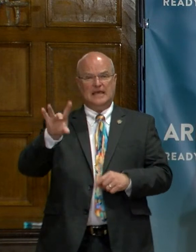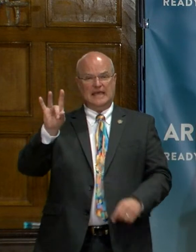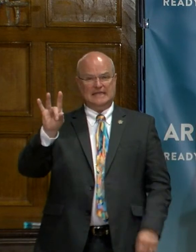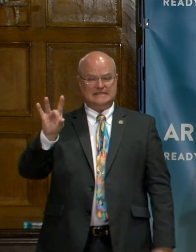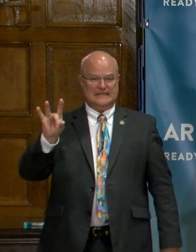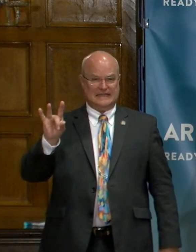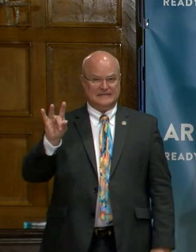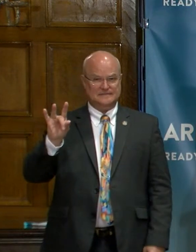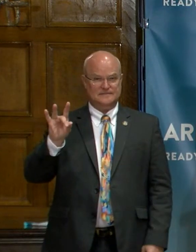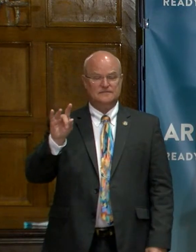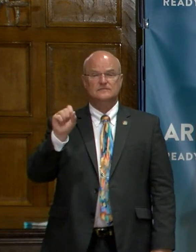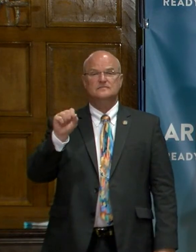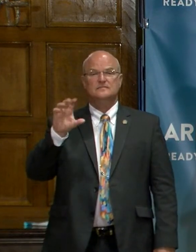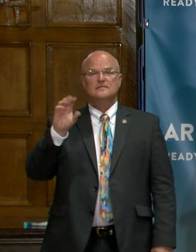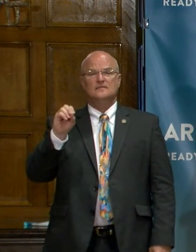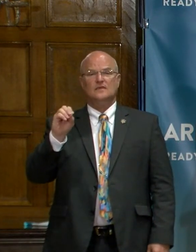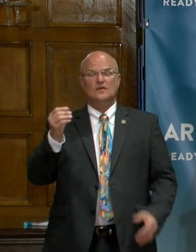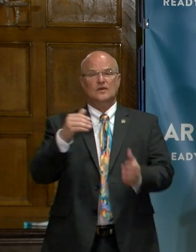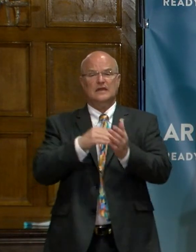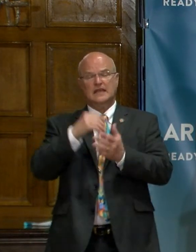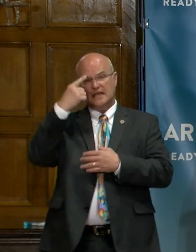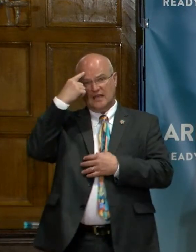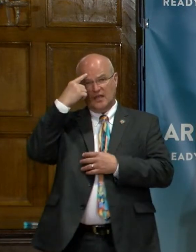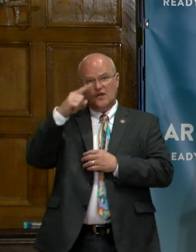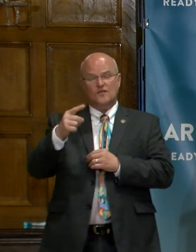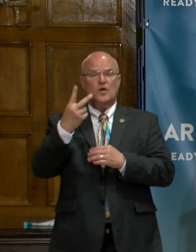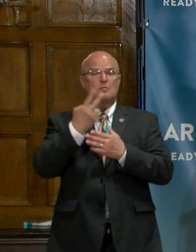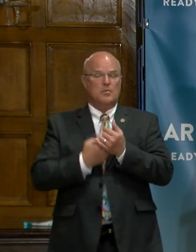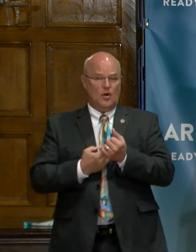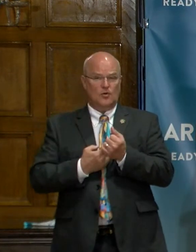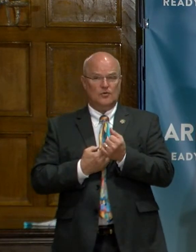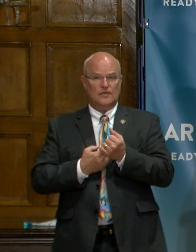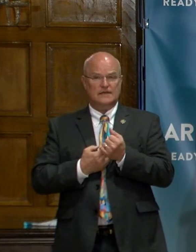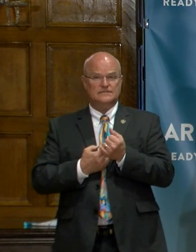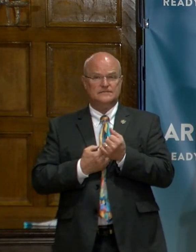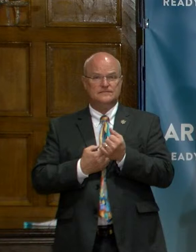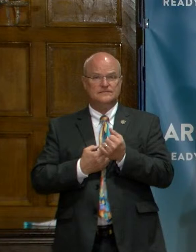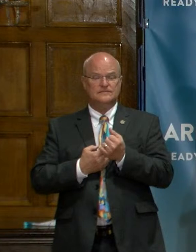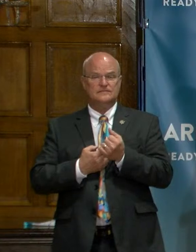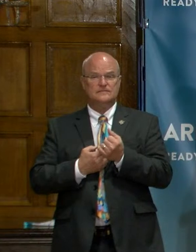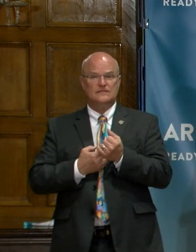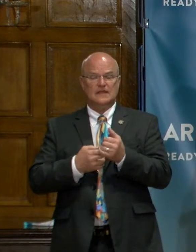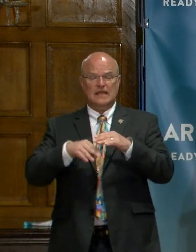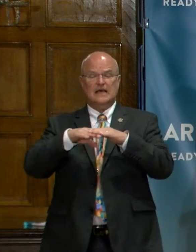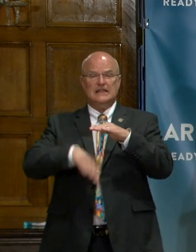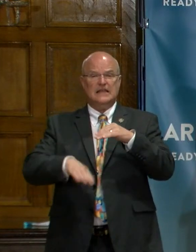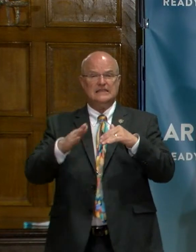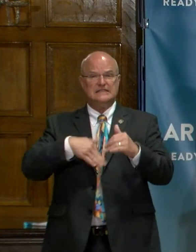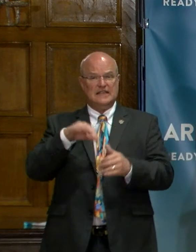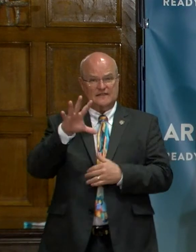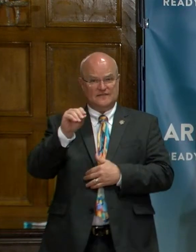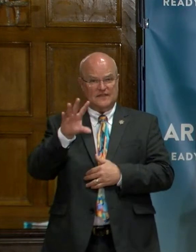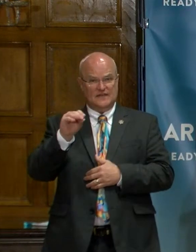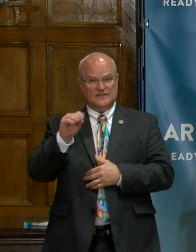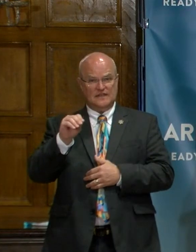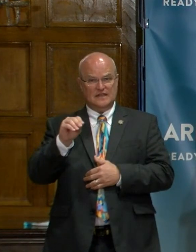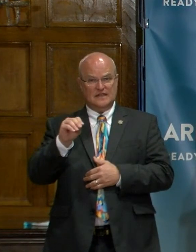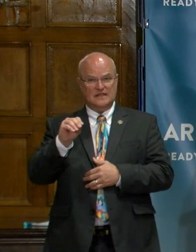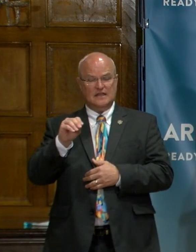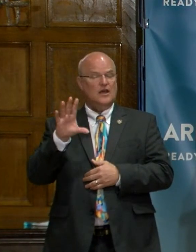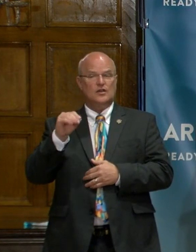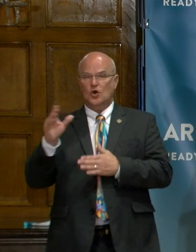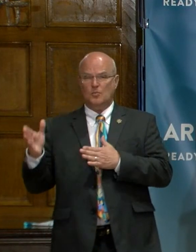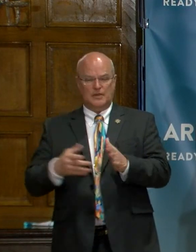May 18th. So again, for both of those, less than 50, No plan